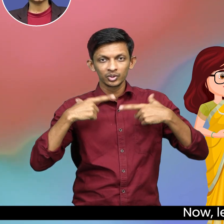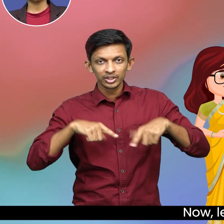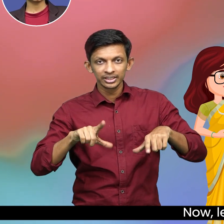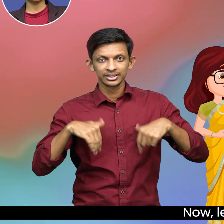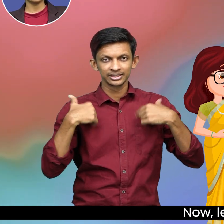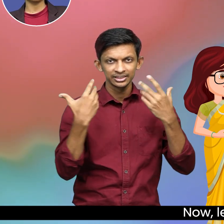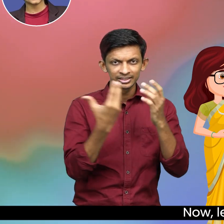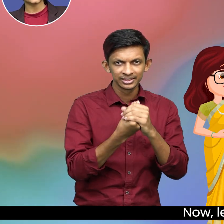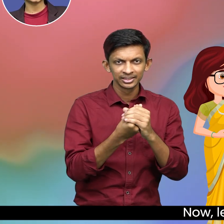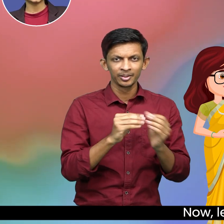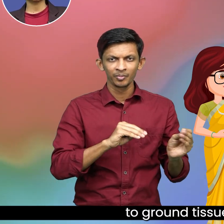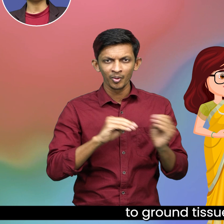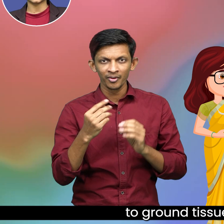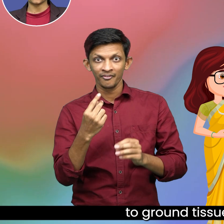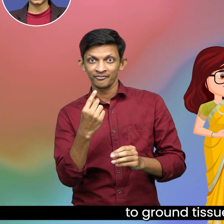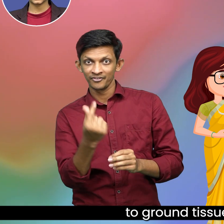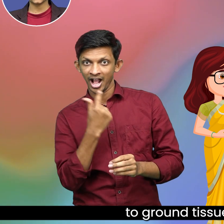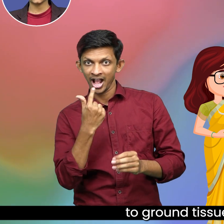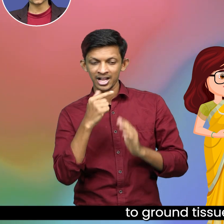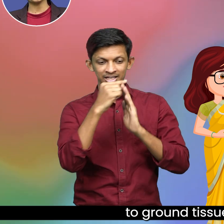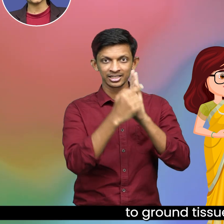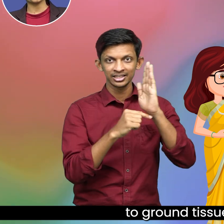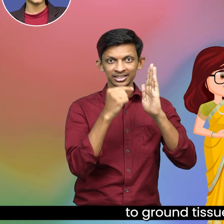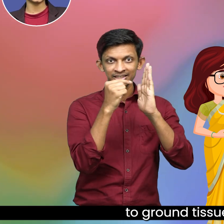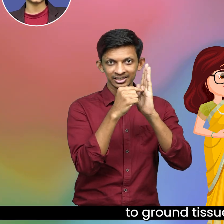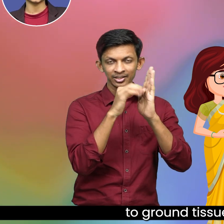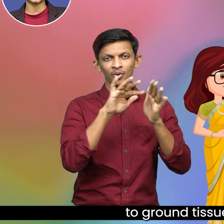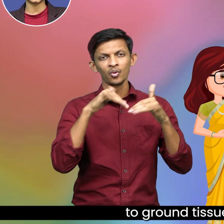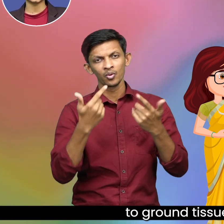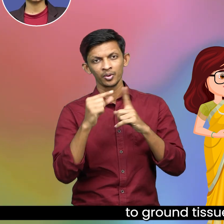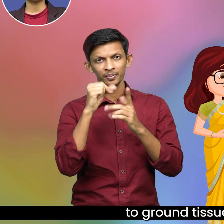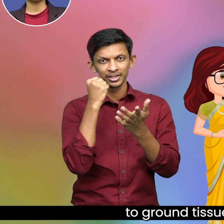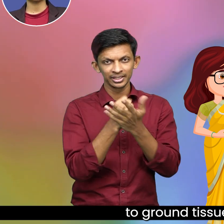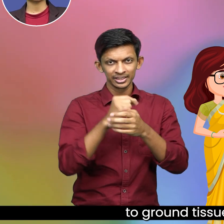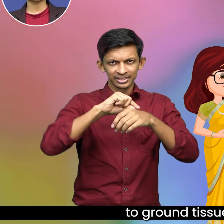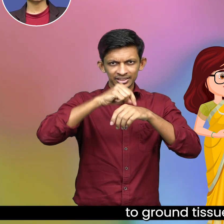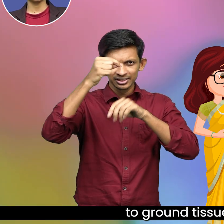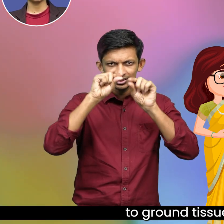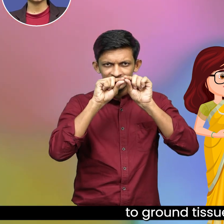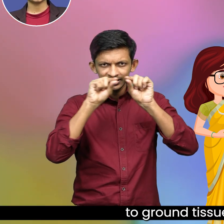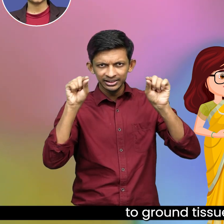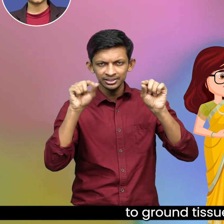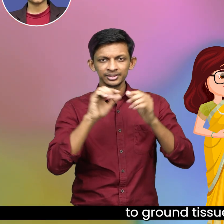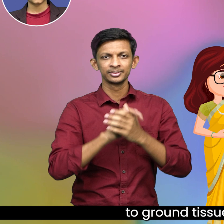Now, let us move fast to ground tissues or permanent tissues.